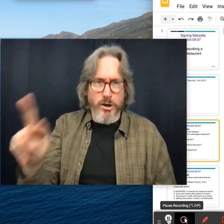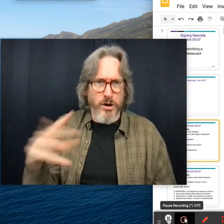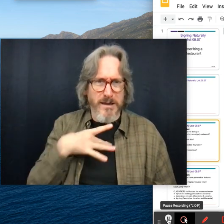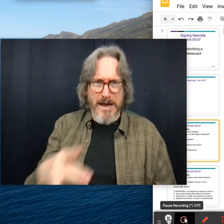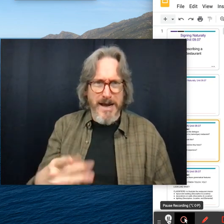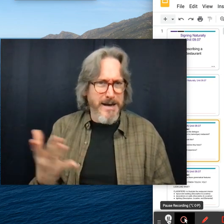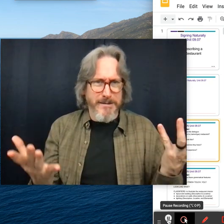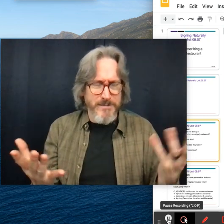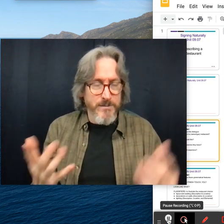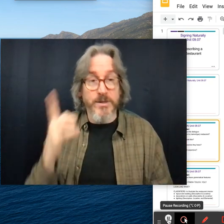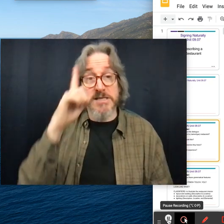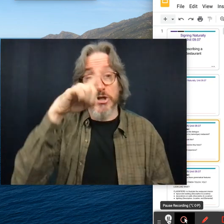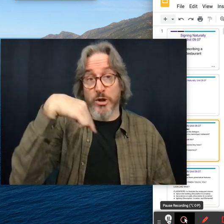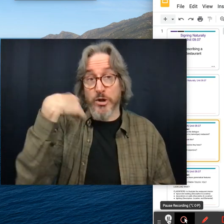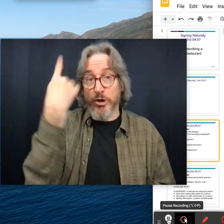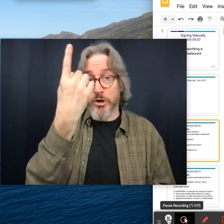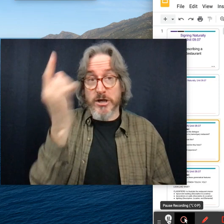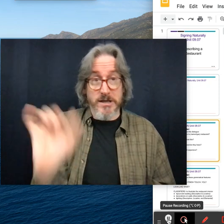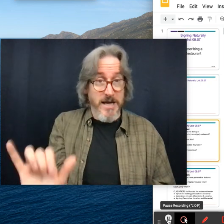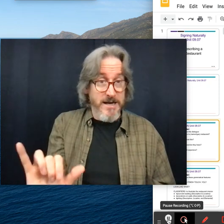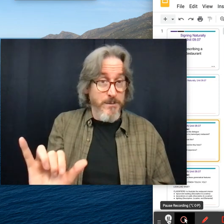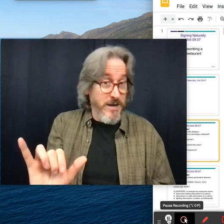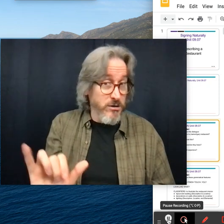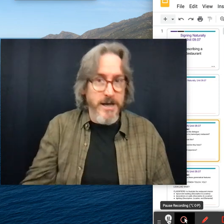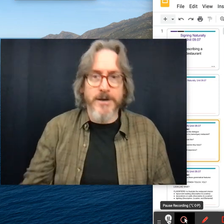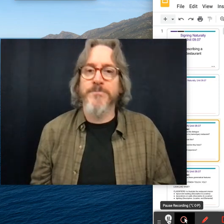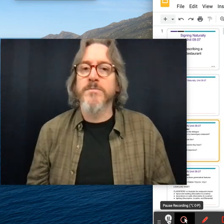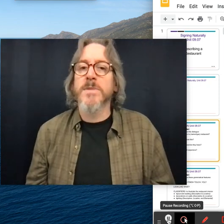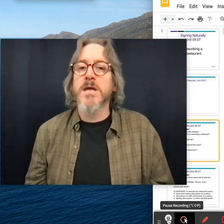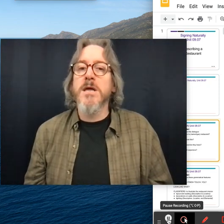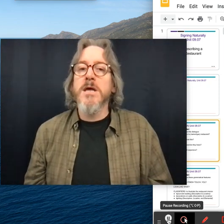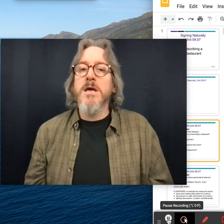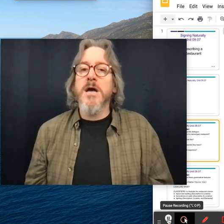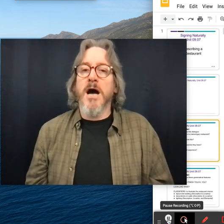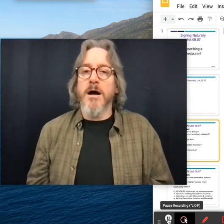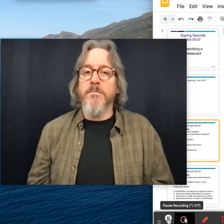or look like, but it's look like, appear like.